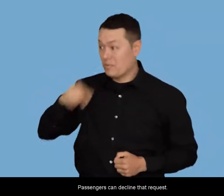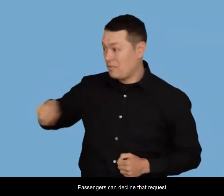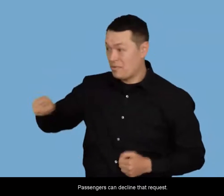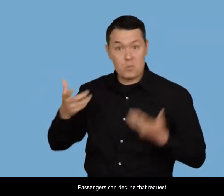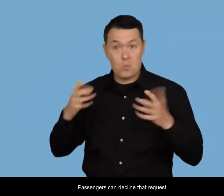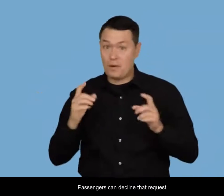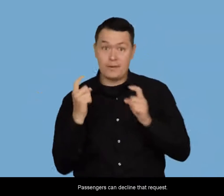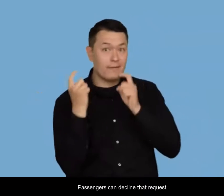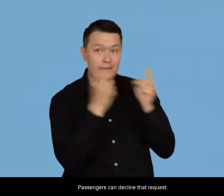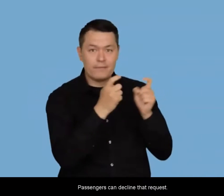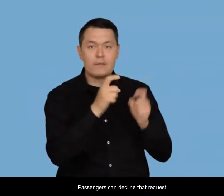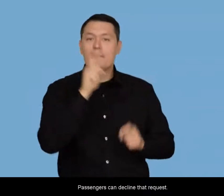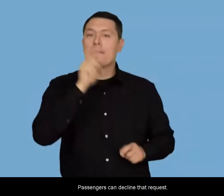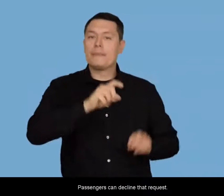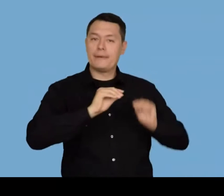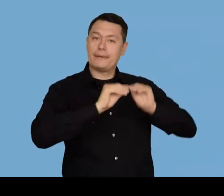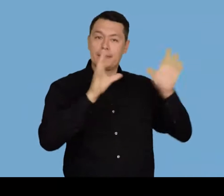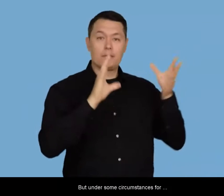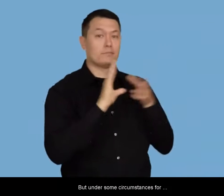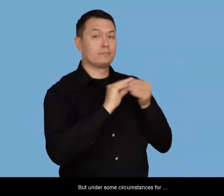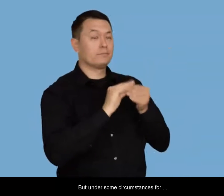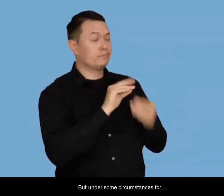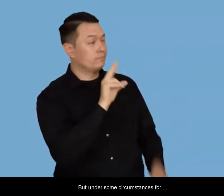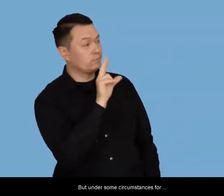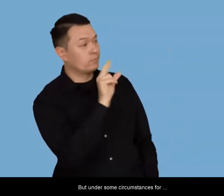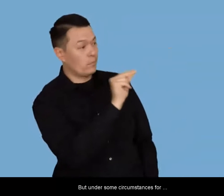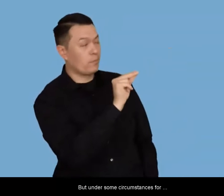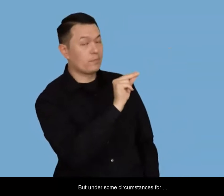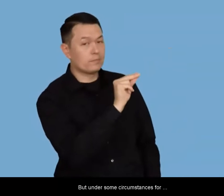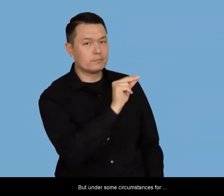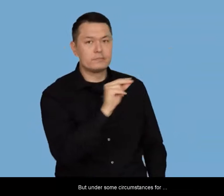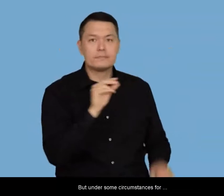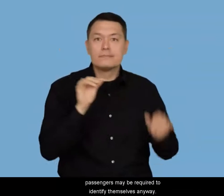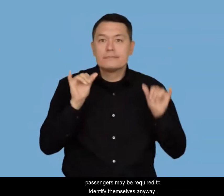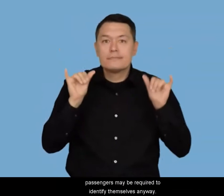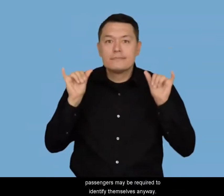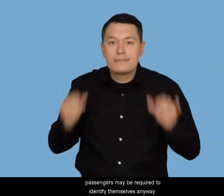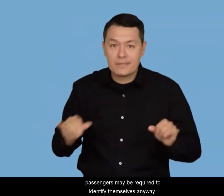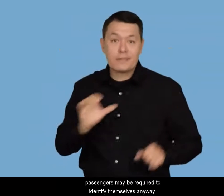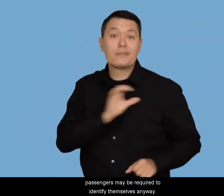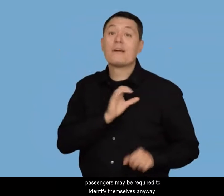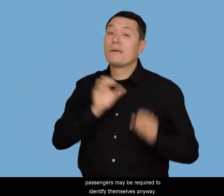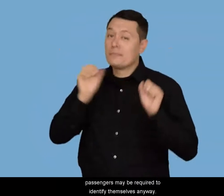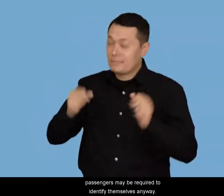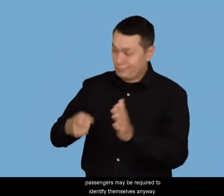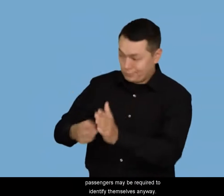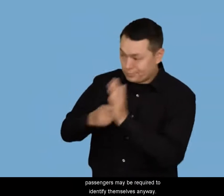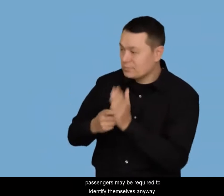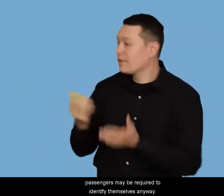Passengers can decline that request, but under some circumstances, the passengers may be required to